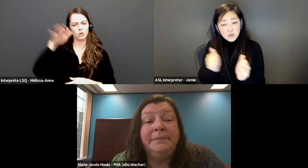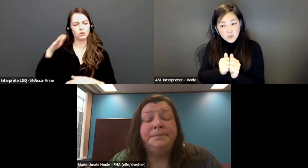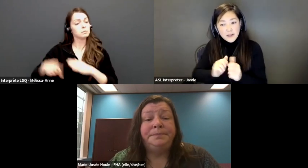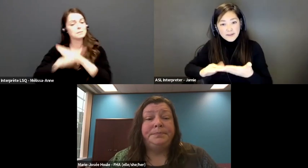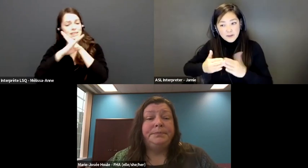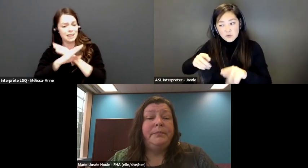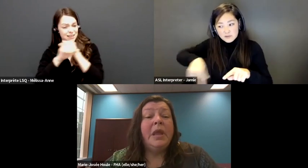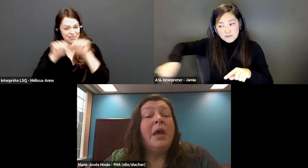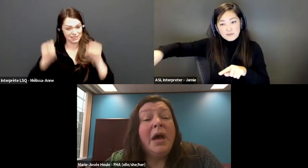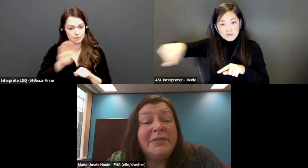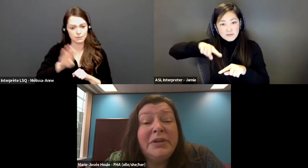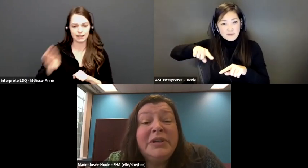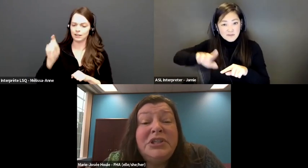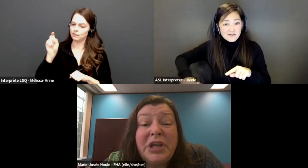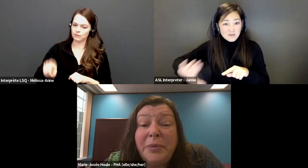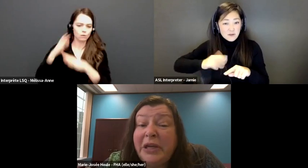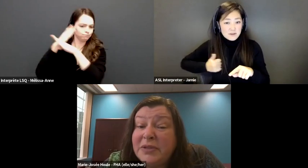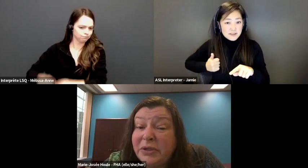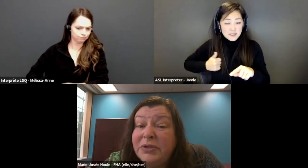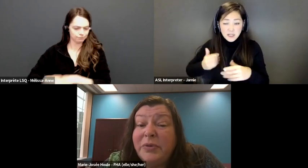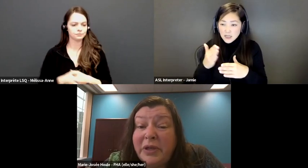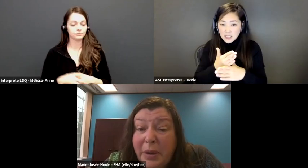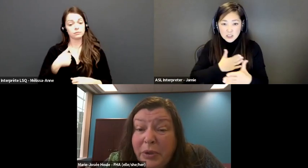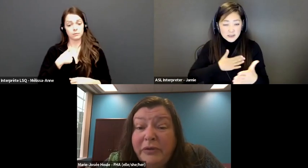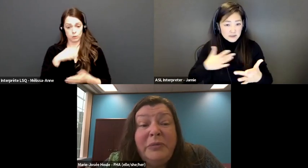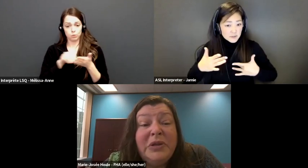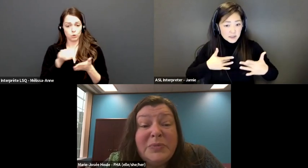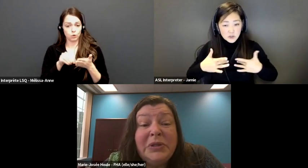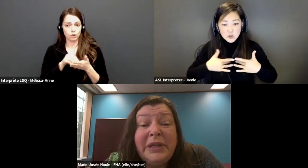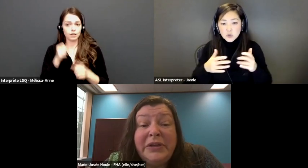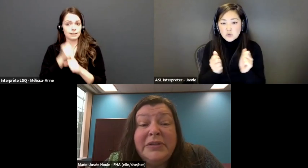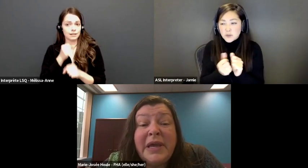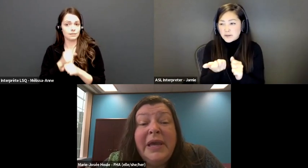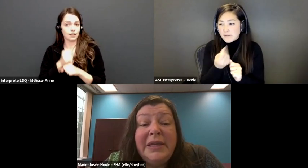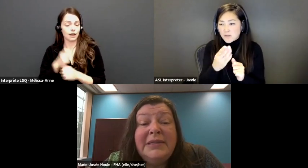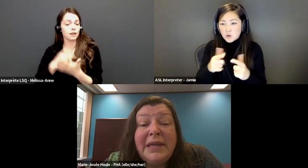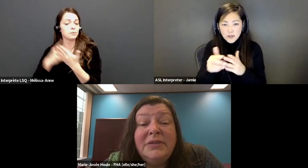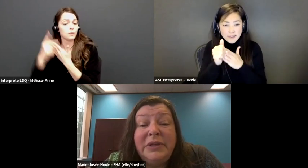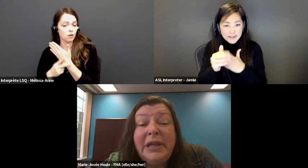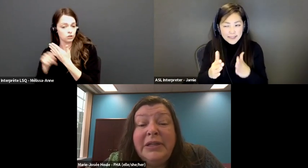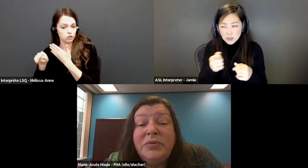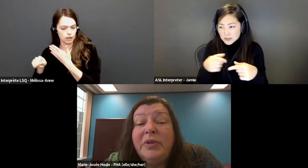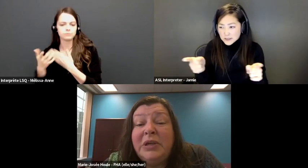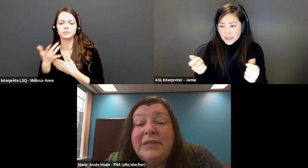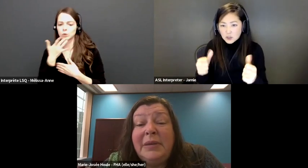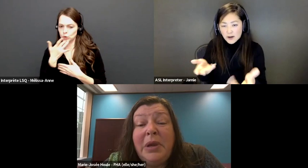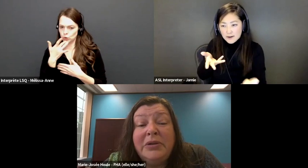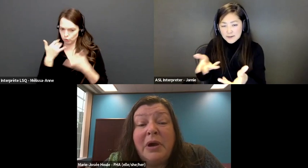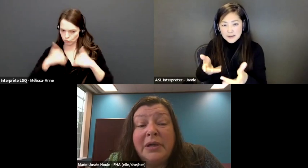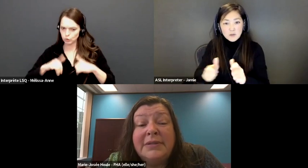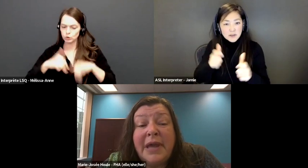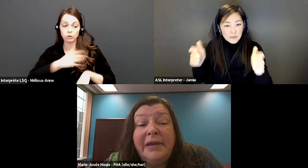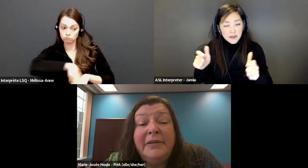country. I've started to share my concerns with a number of municipal leaders and intend to engage with the Big City